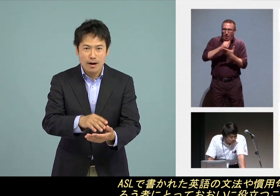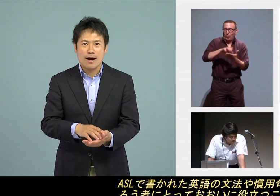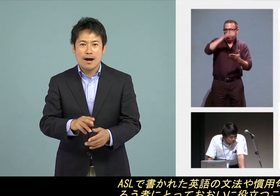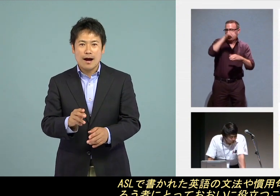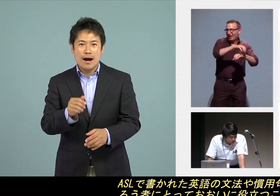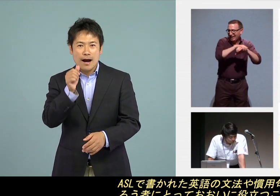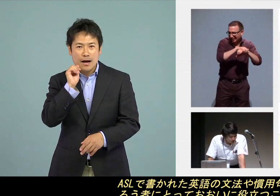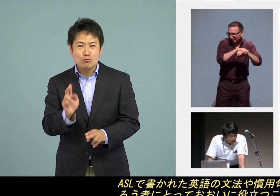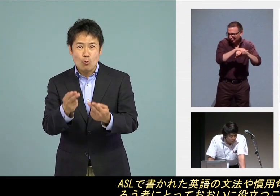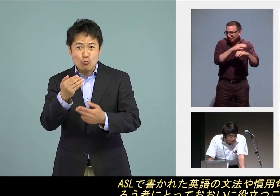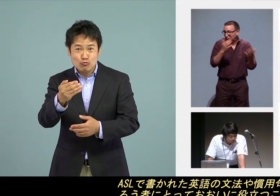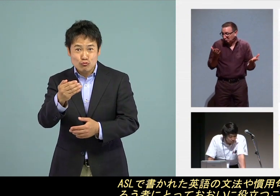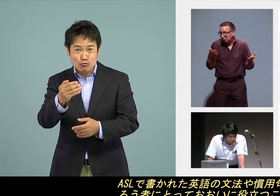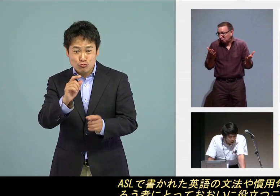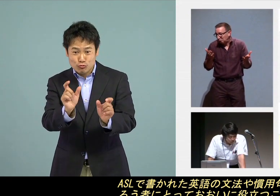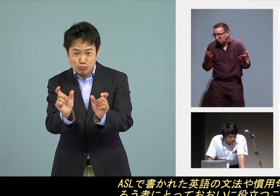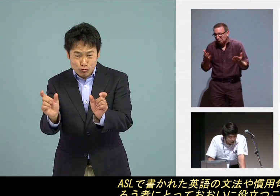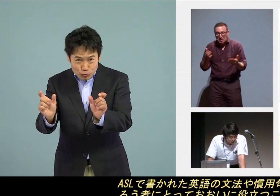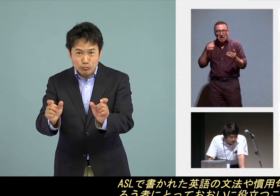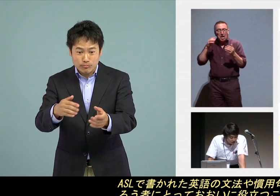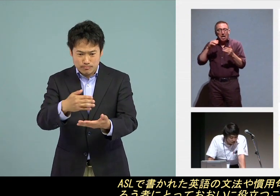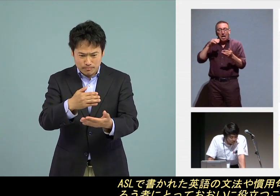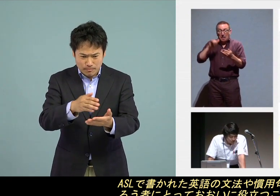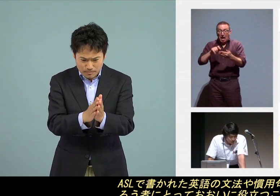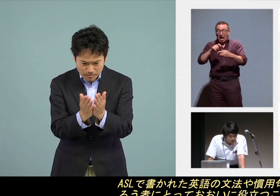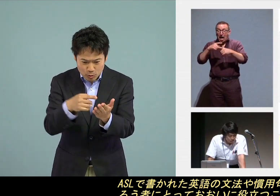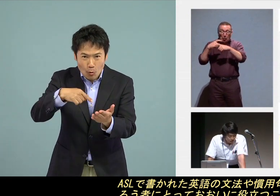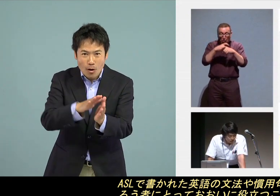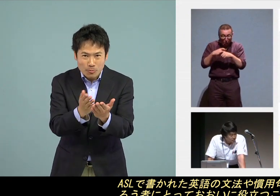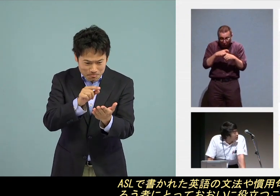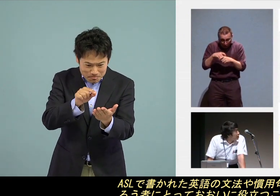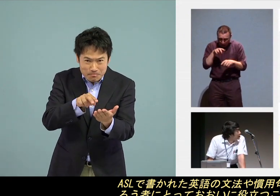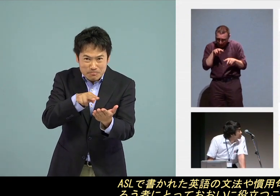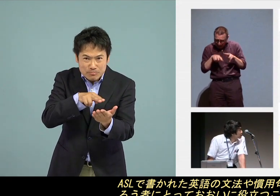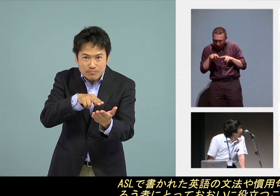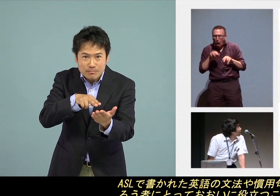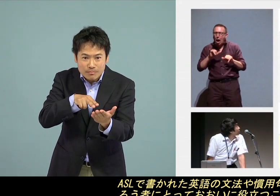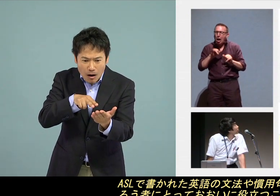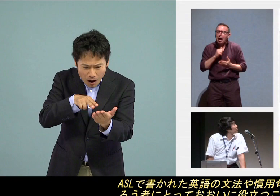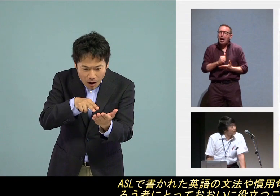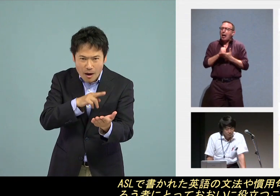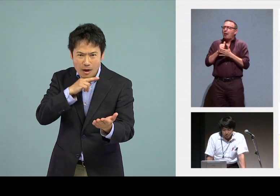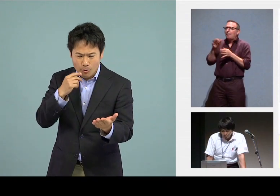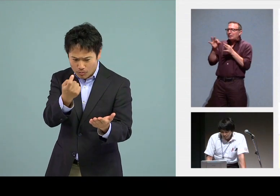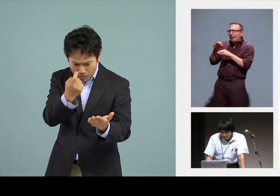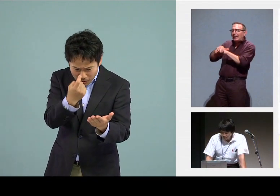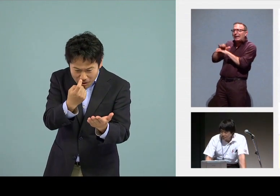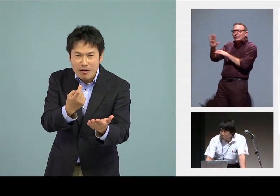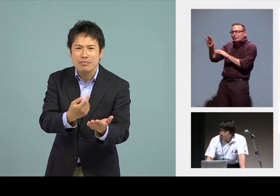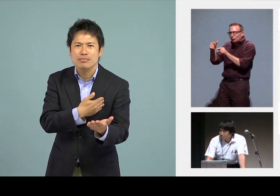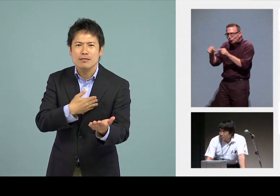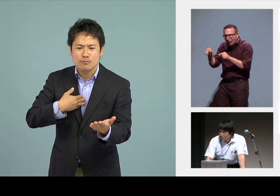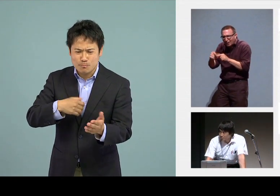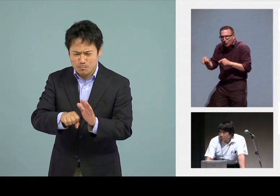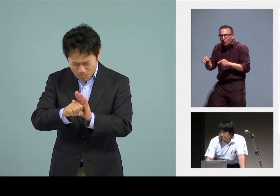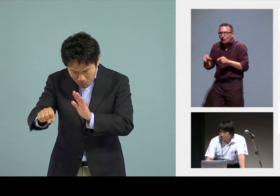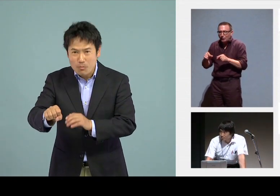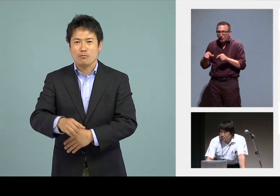from books explaining English grammar and idioms in written ASL.